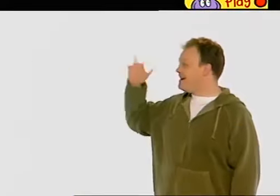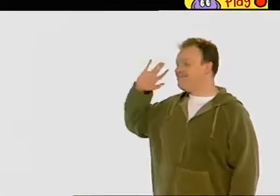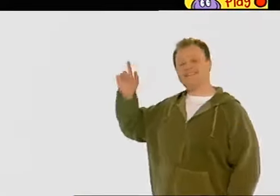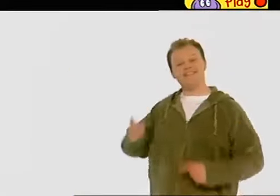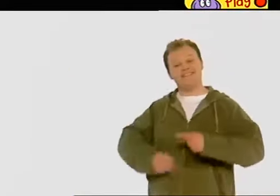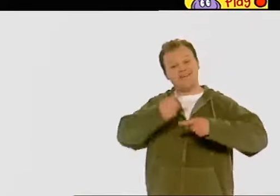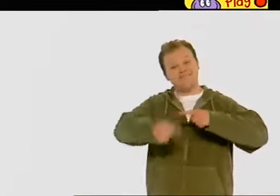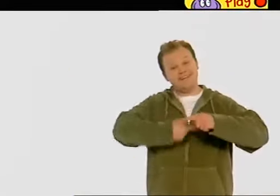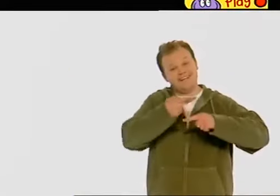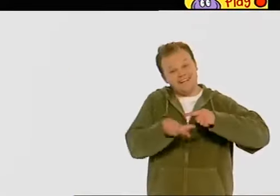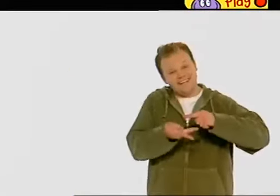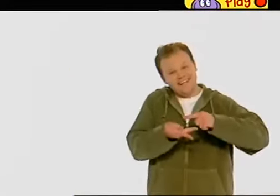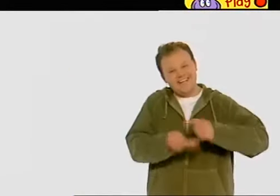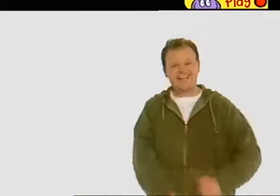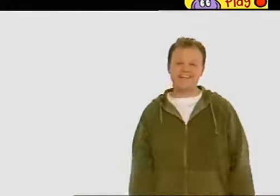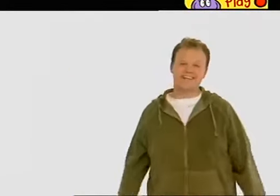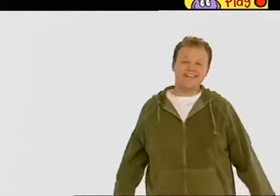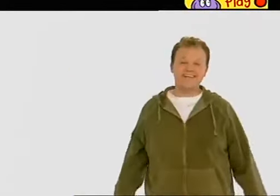Bye-bye, Mr. Tumble!